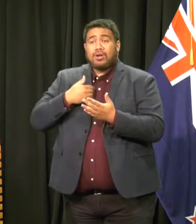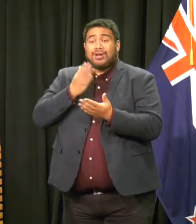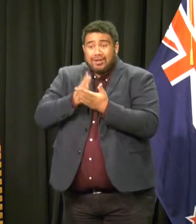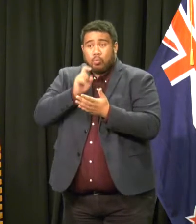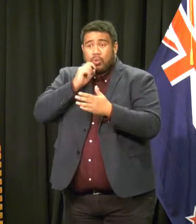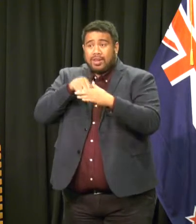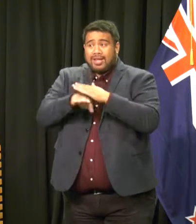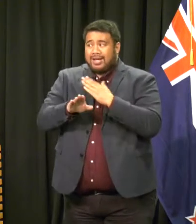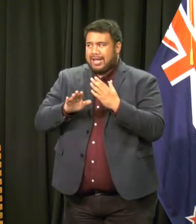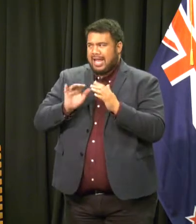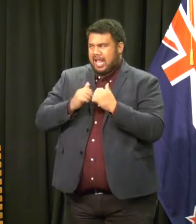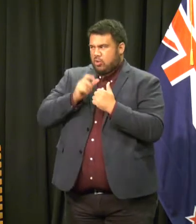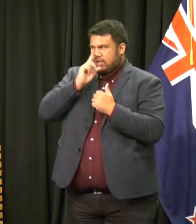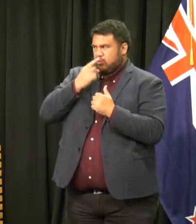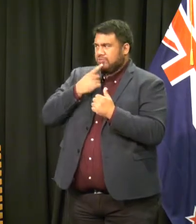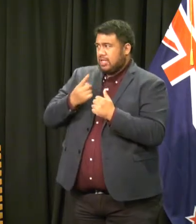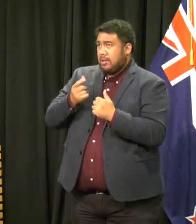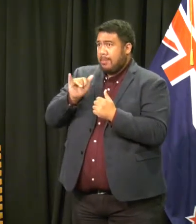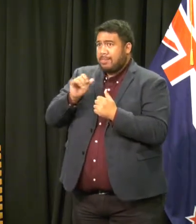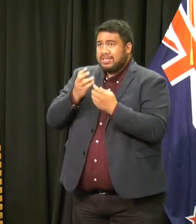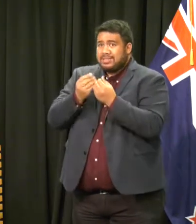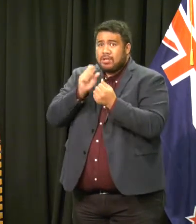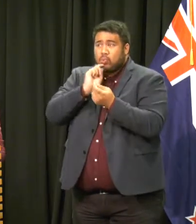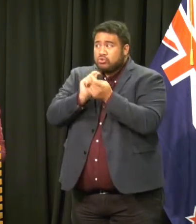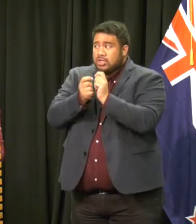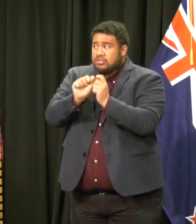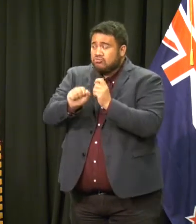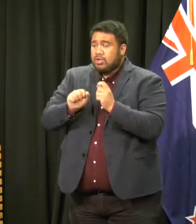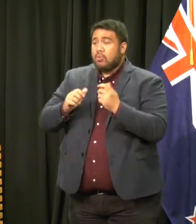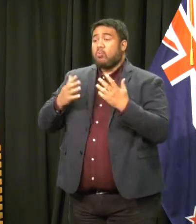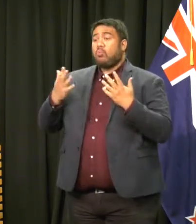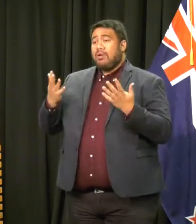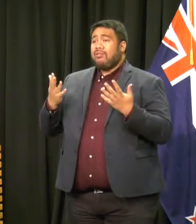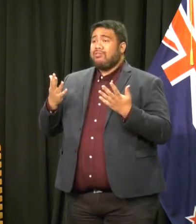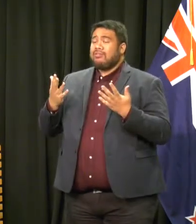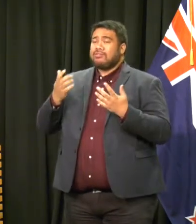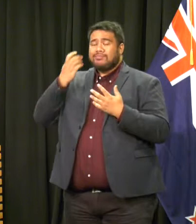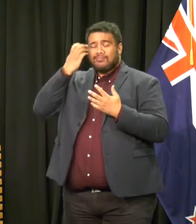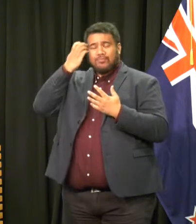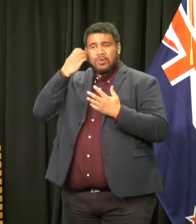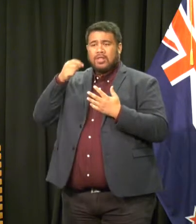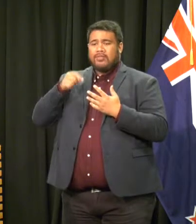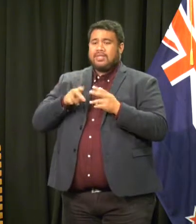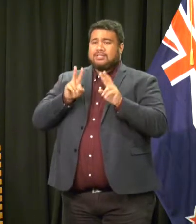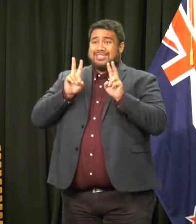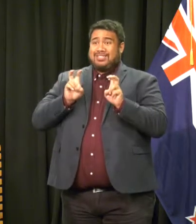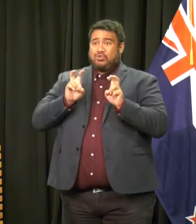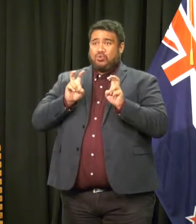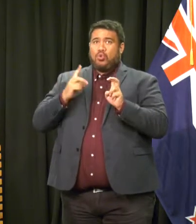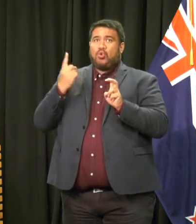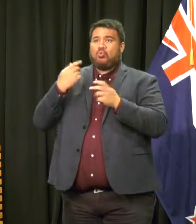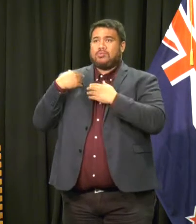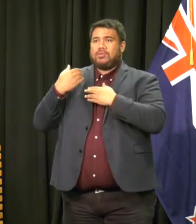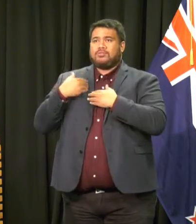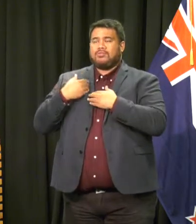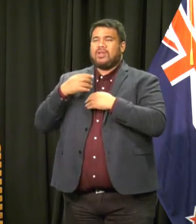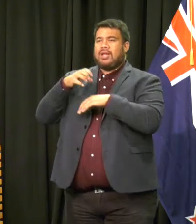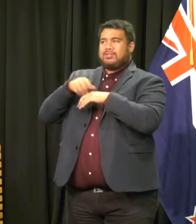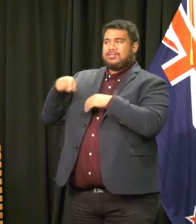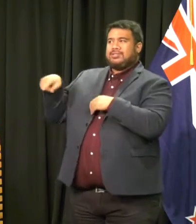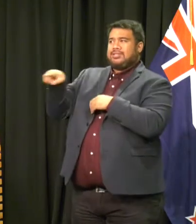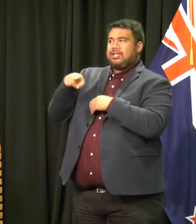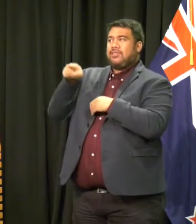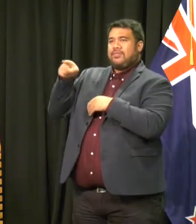change between now and then? And again, this is one of the reasons. This is an issue that's being managed with the agency, communicating directly